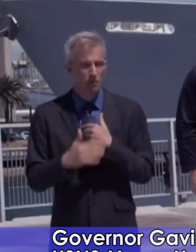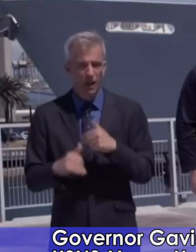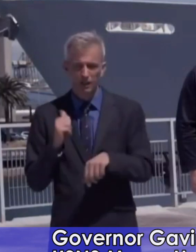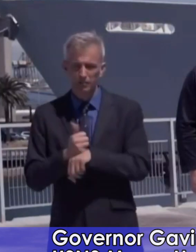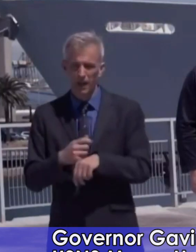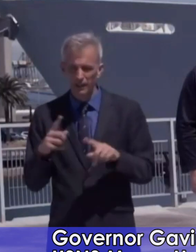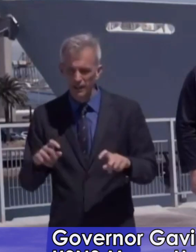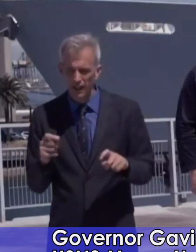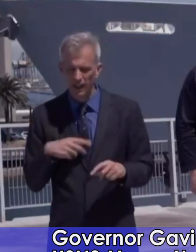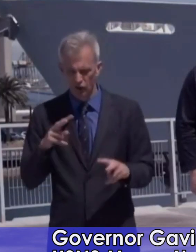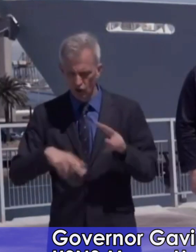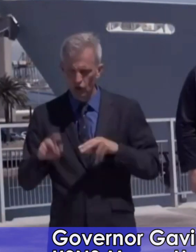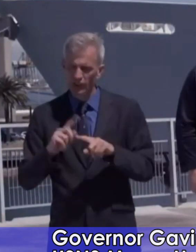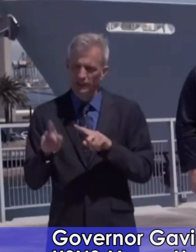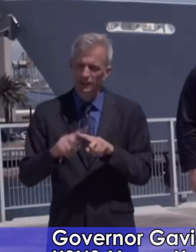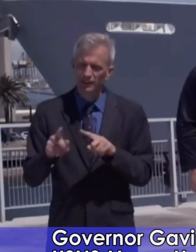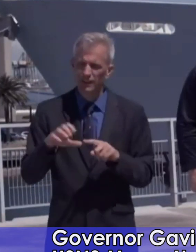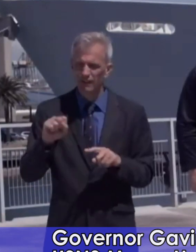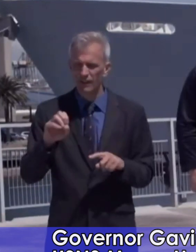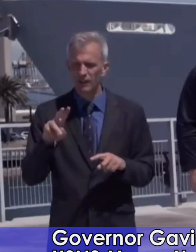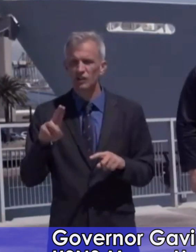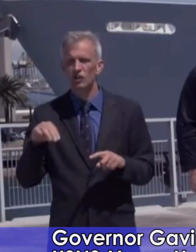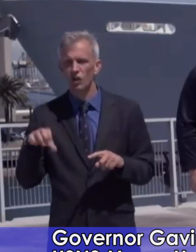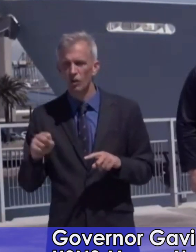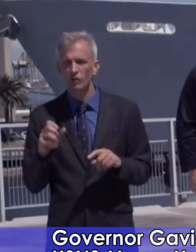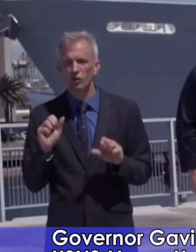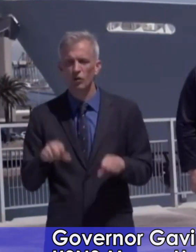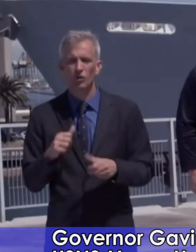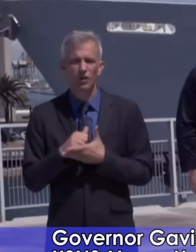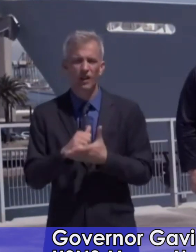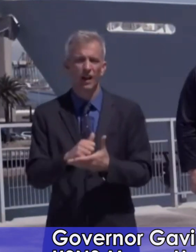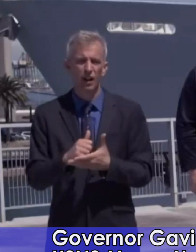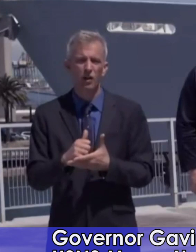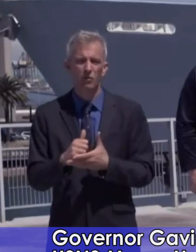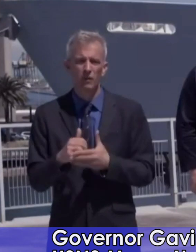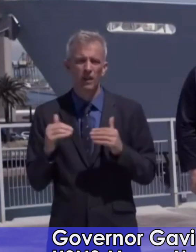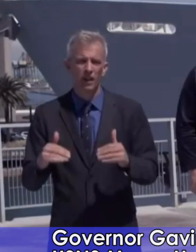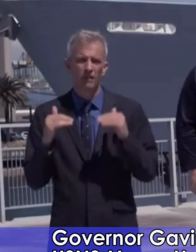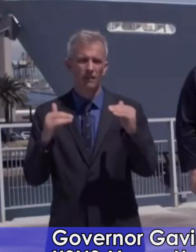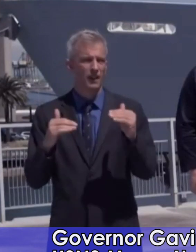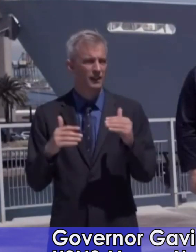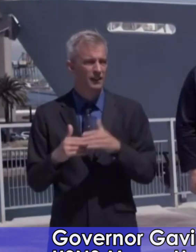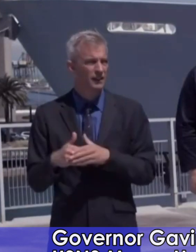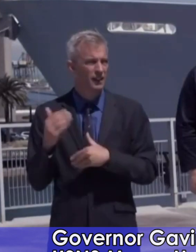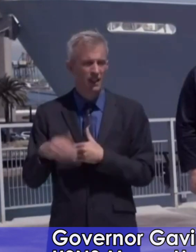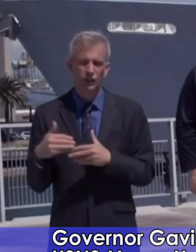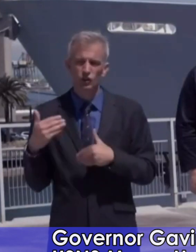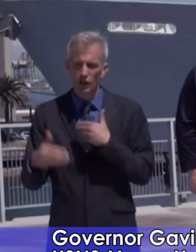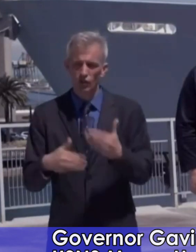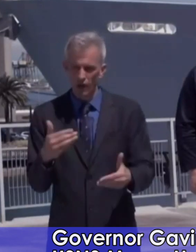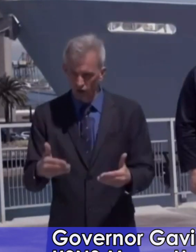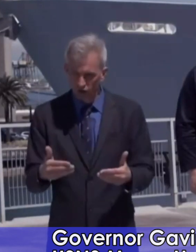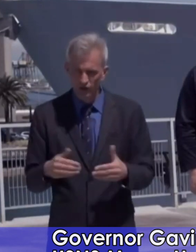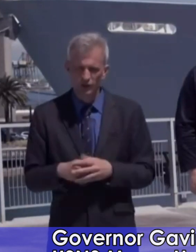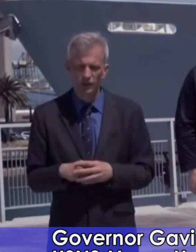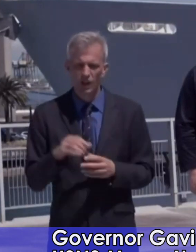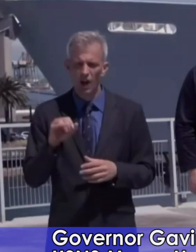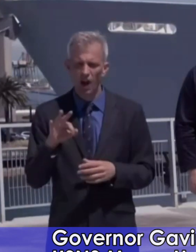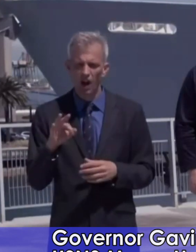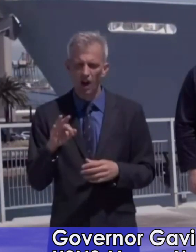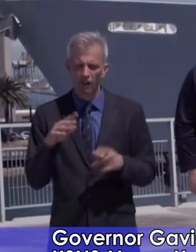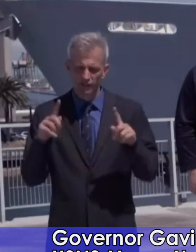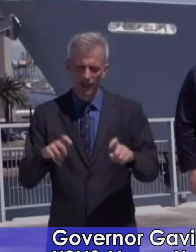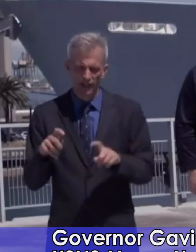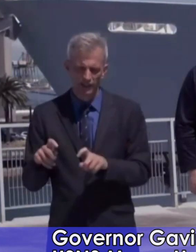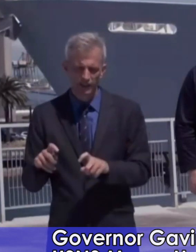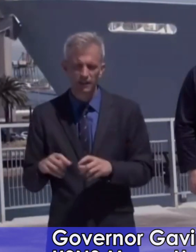different serums that could help advance the next generation of protocols. No state, by the way, is doing more